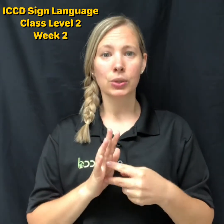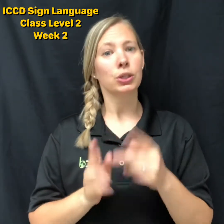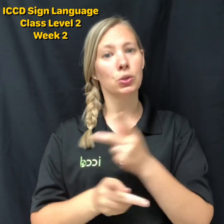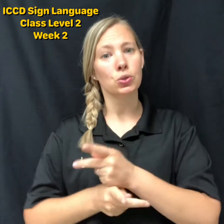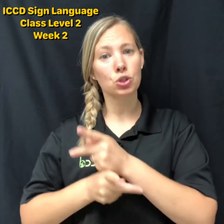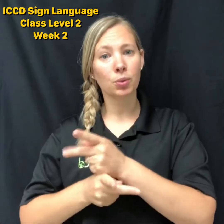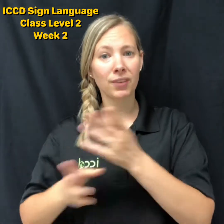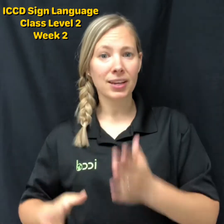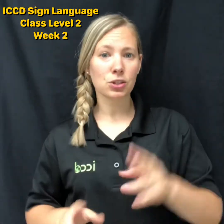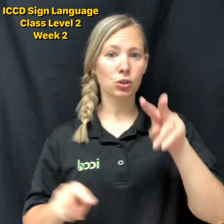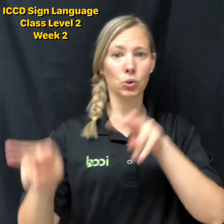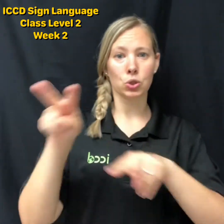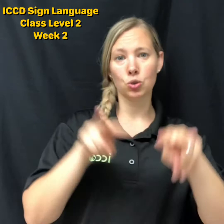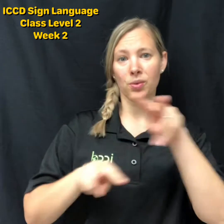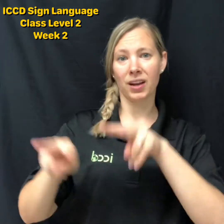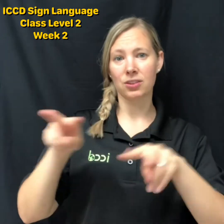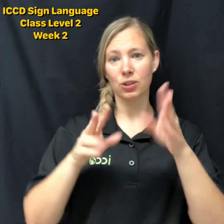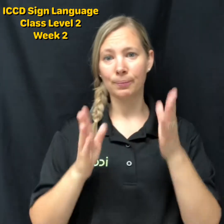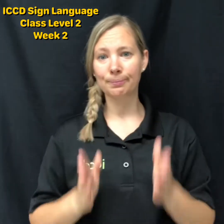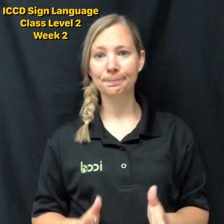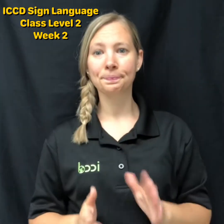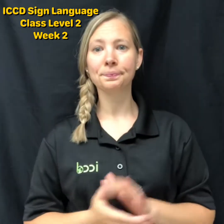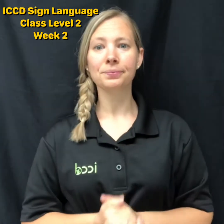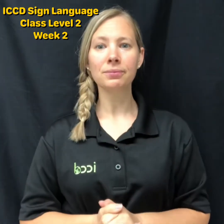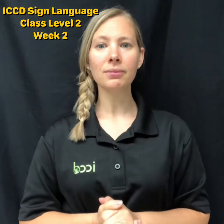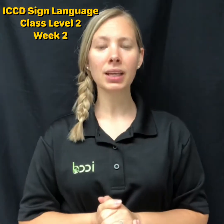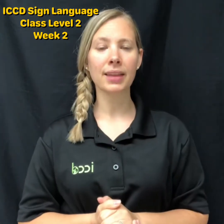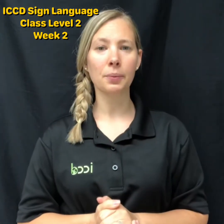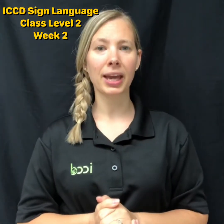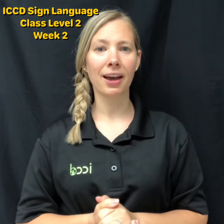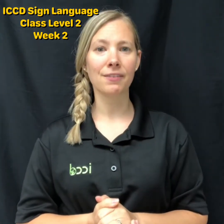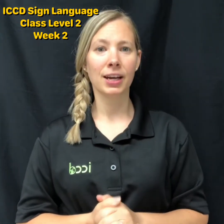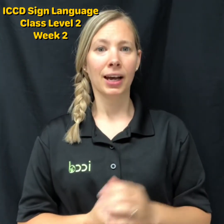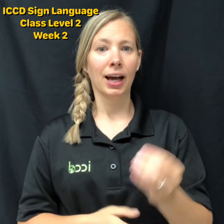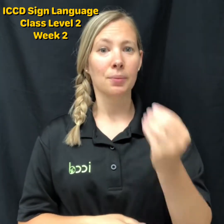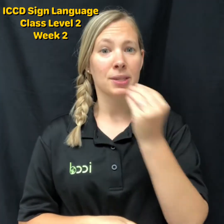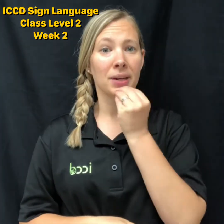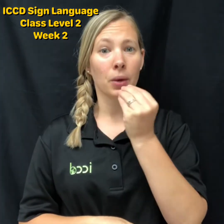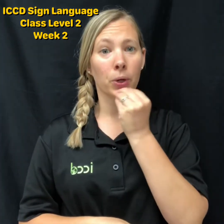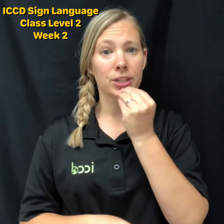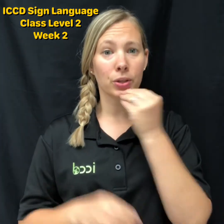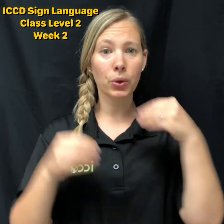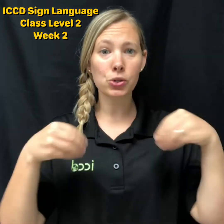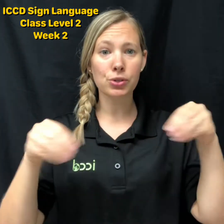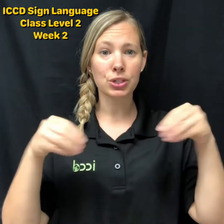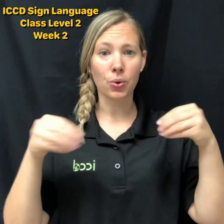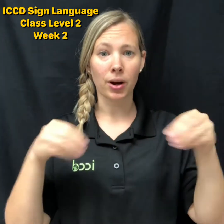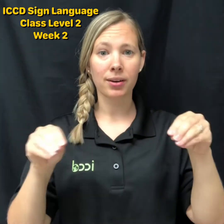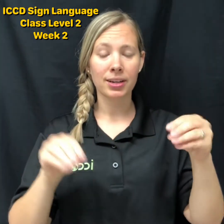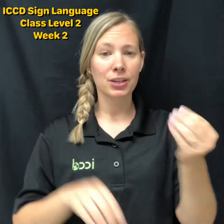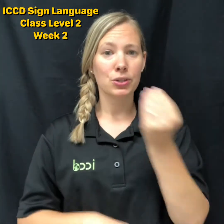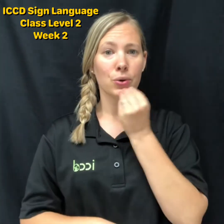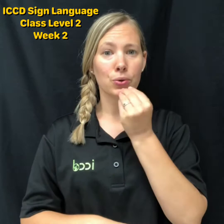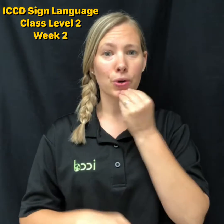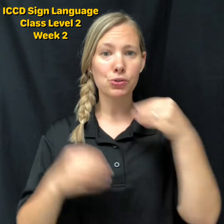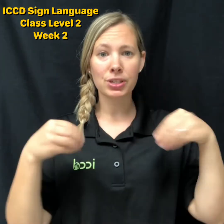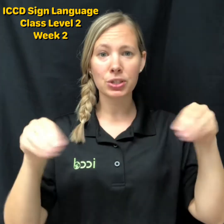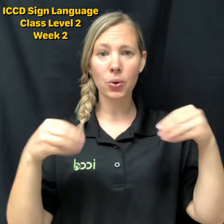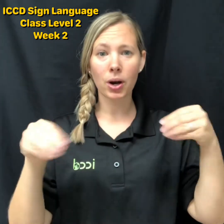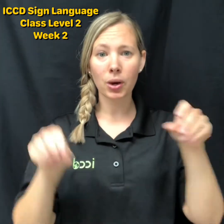use supervisor or supervisor. Then we have somebody that works at the grocery store. So grocery store